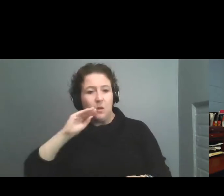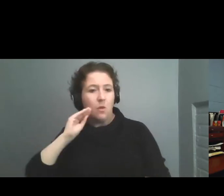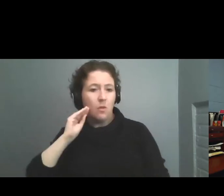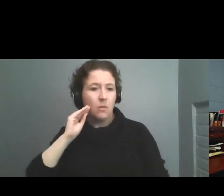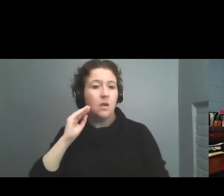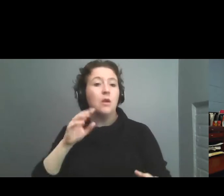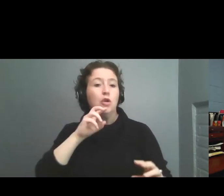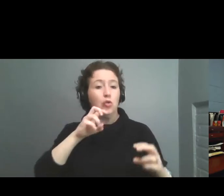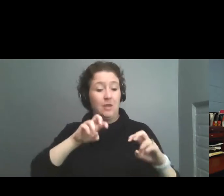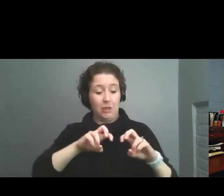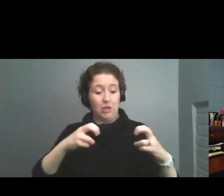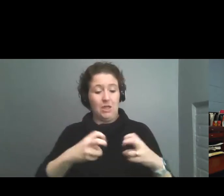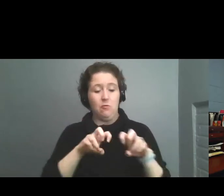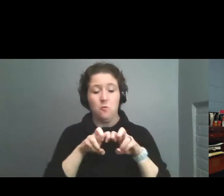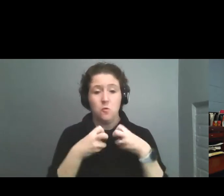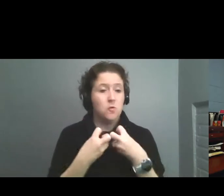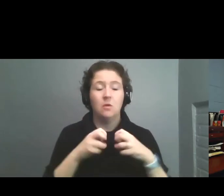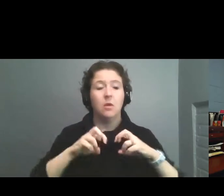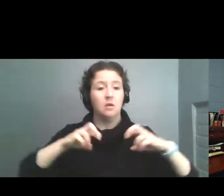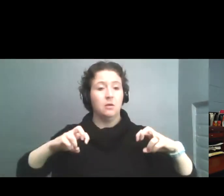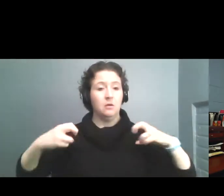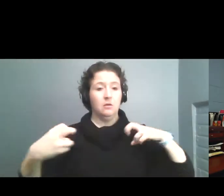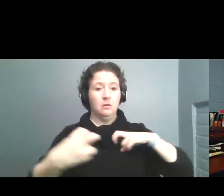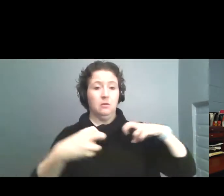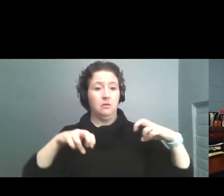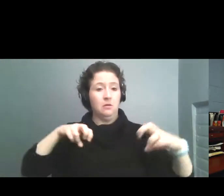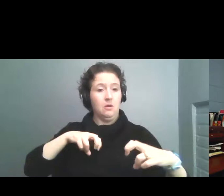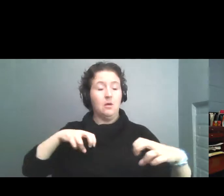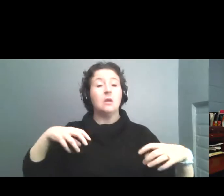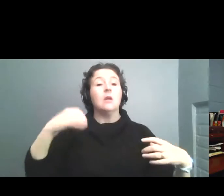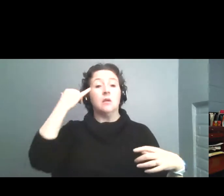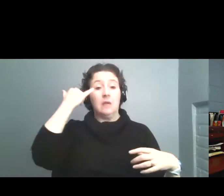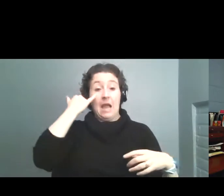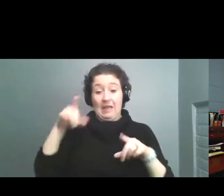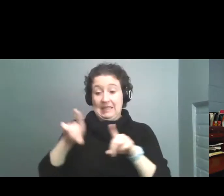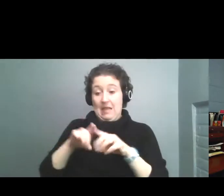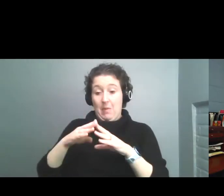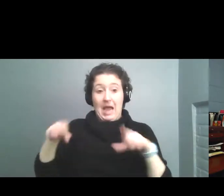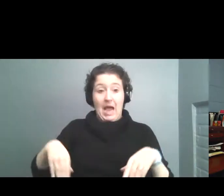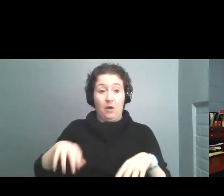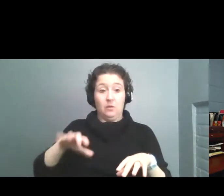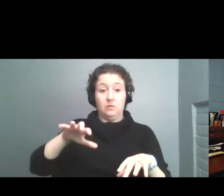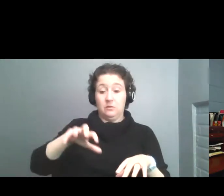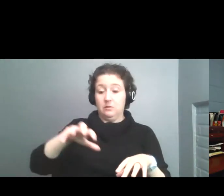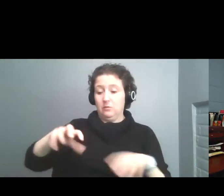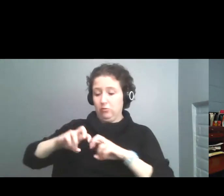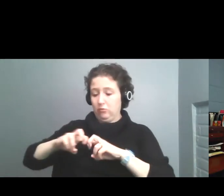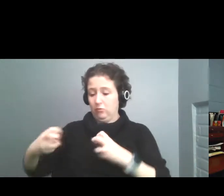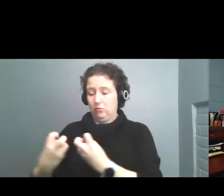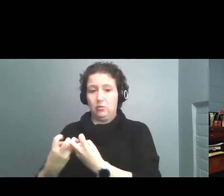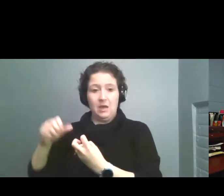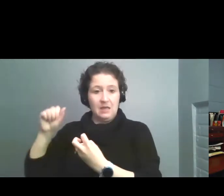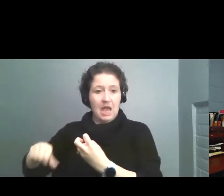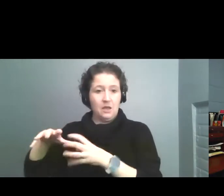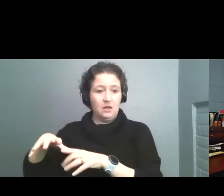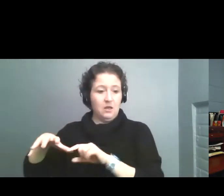distancing. People from the same household can be put in groups together and do not need to be 6 feet apart, just 6 feet